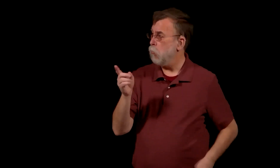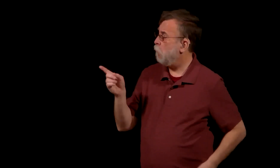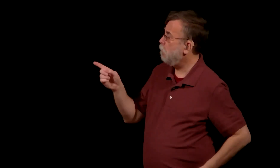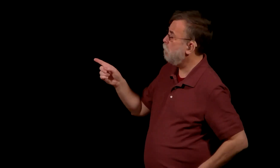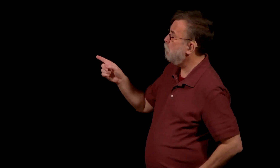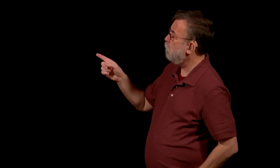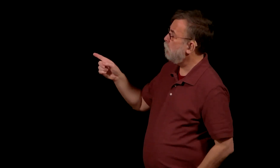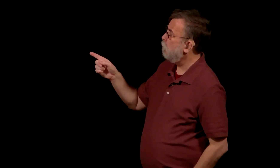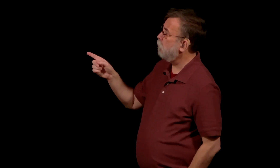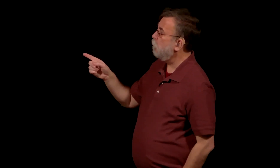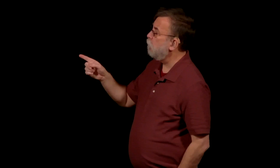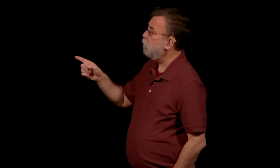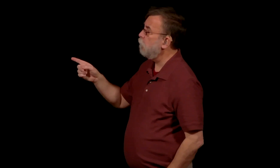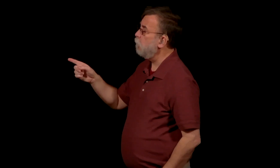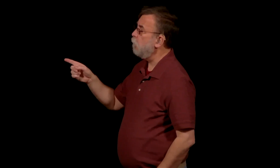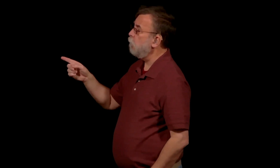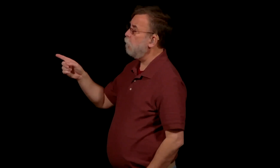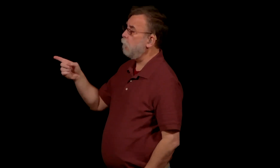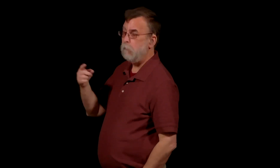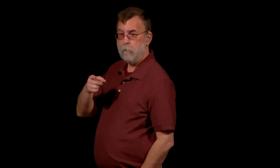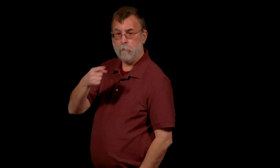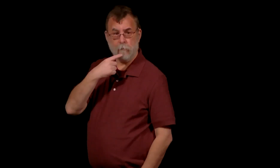Now, I want to show you verse 4.